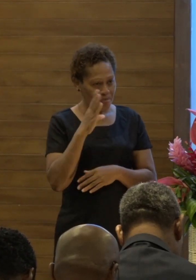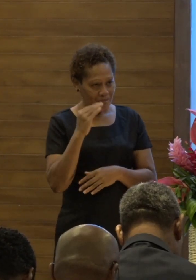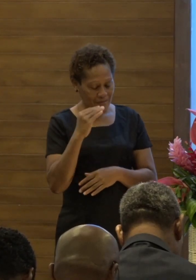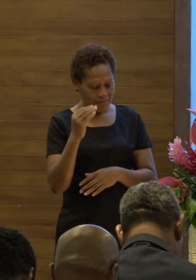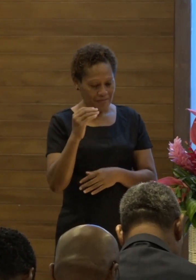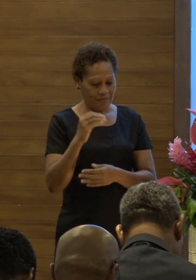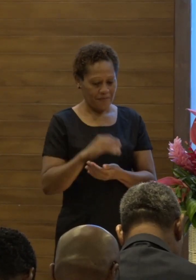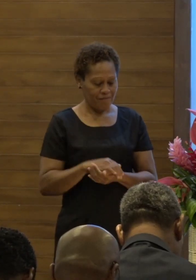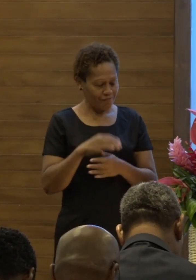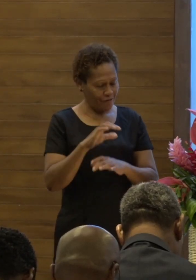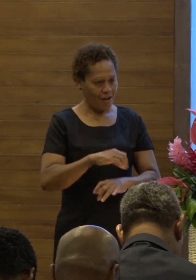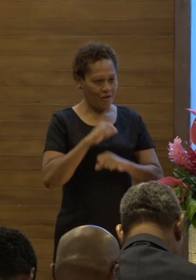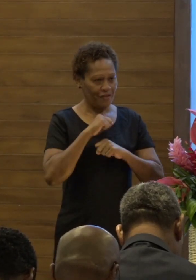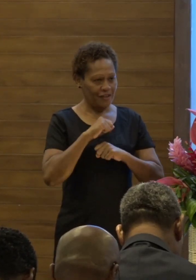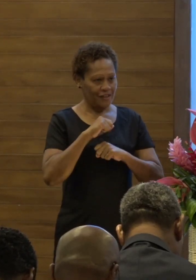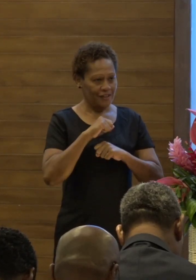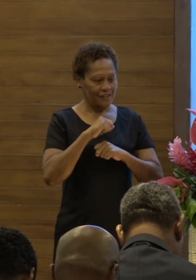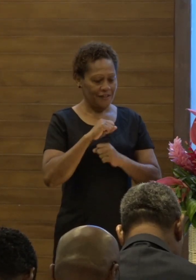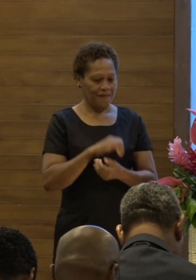inspiration, and confidence